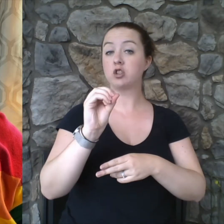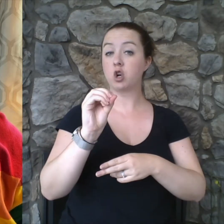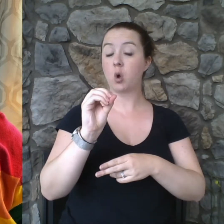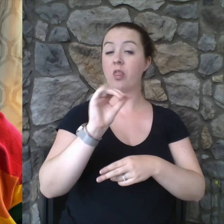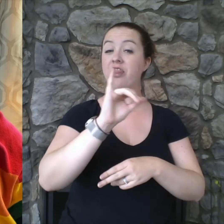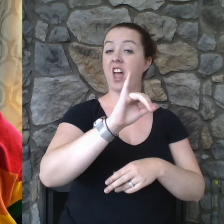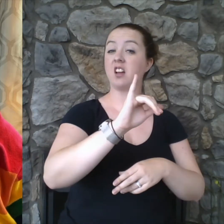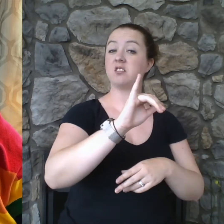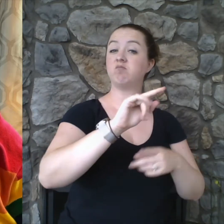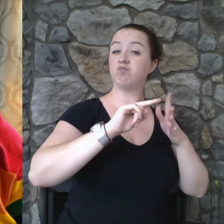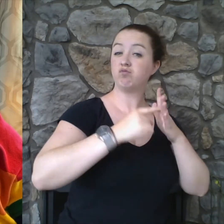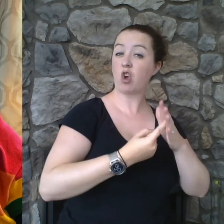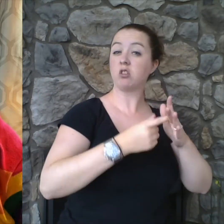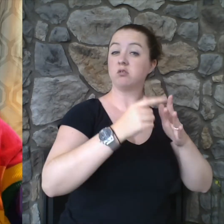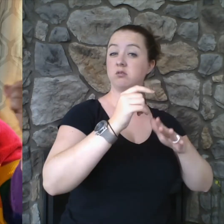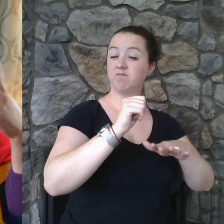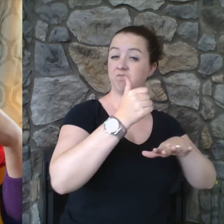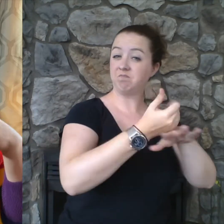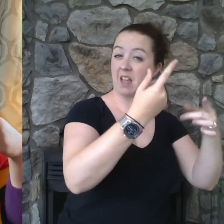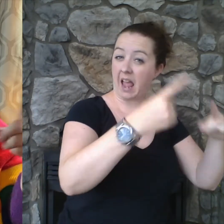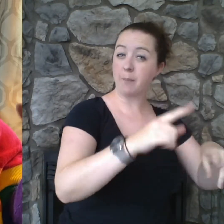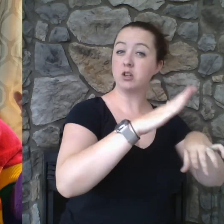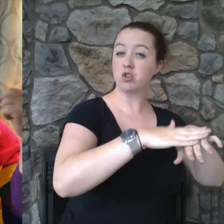land. They both move in